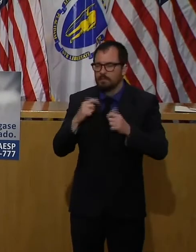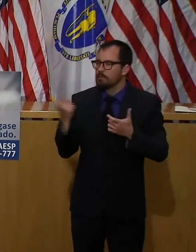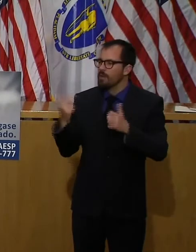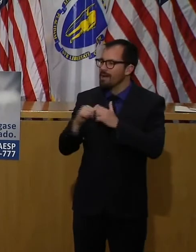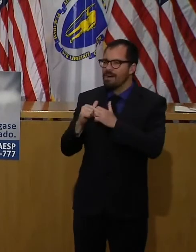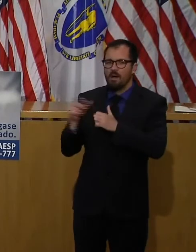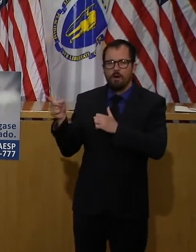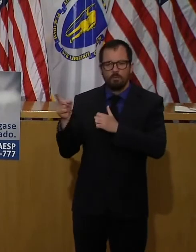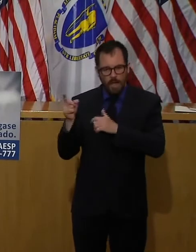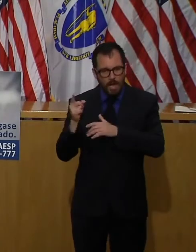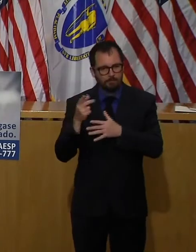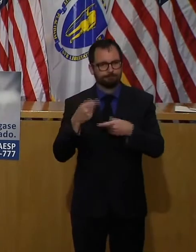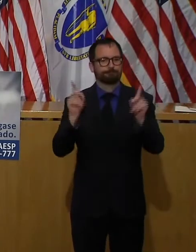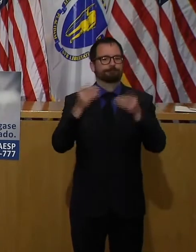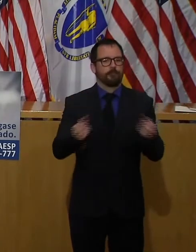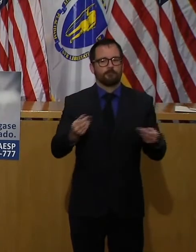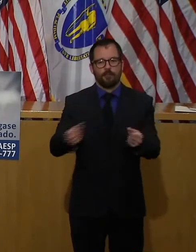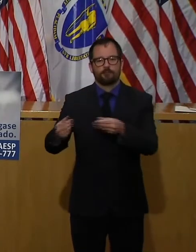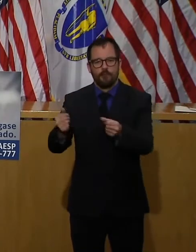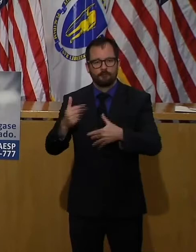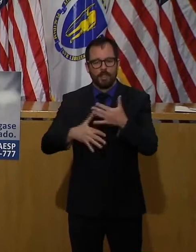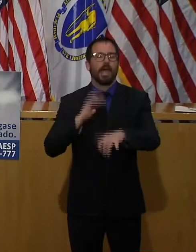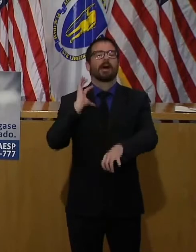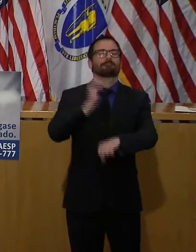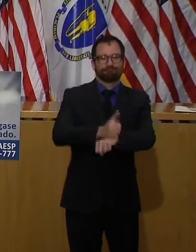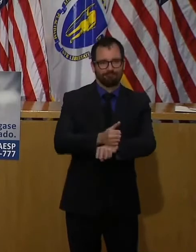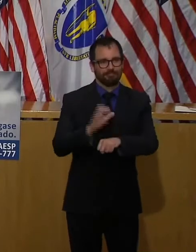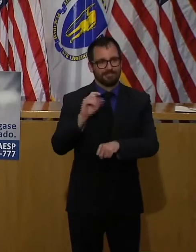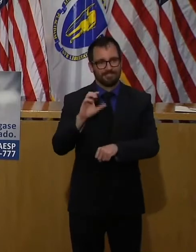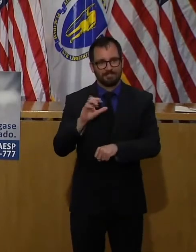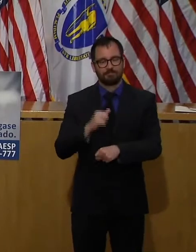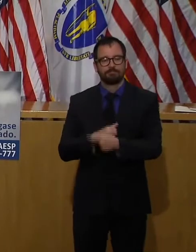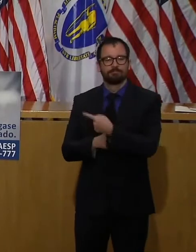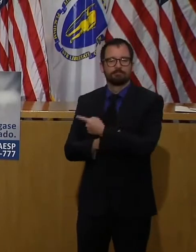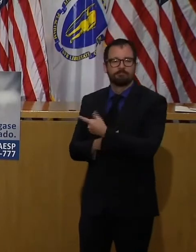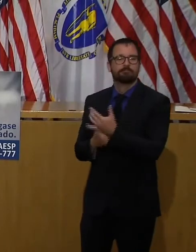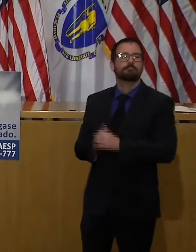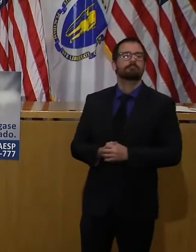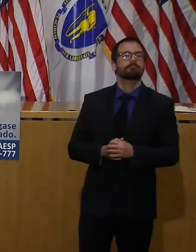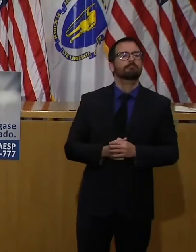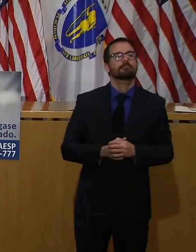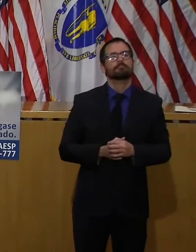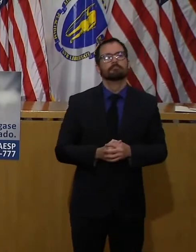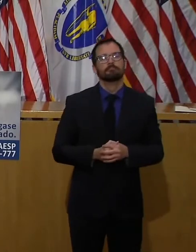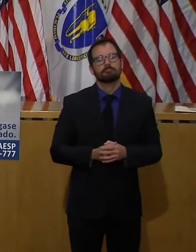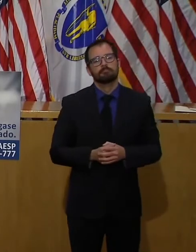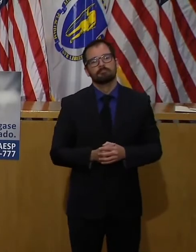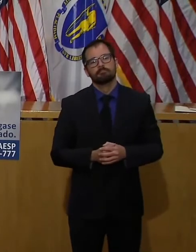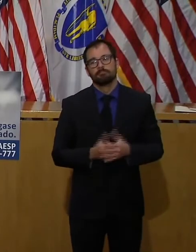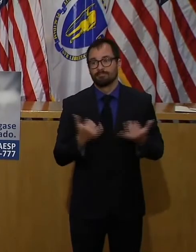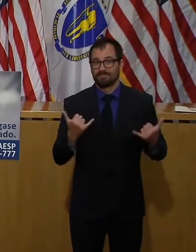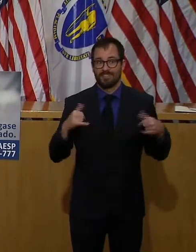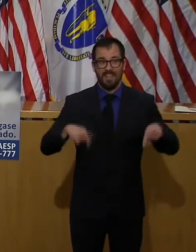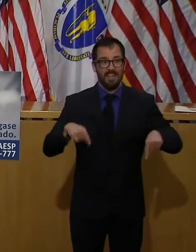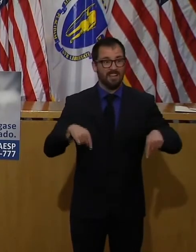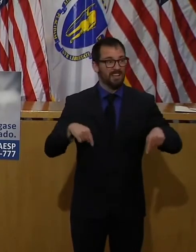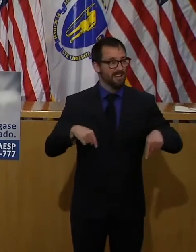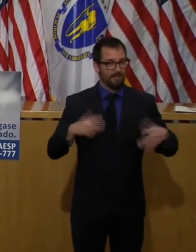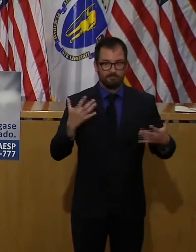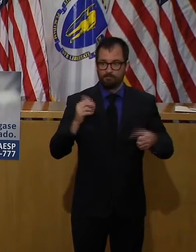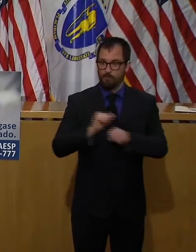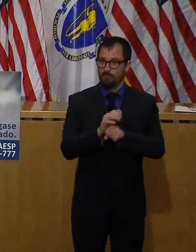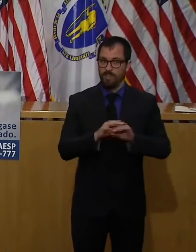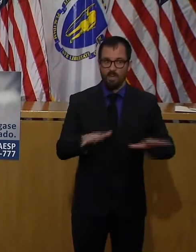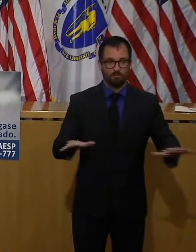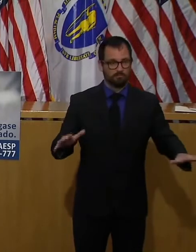age. COVID is stressful. COVID is stressful on our families, in our day-to-day work,